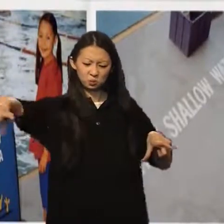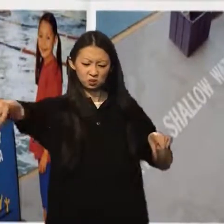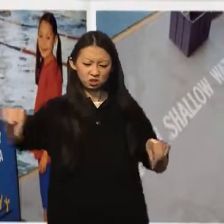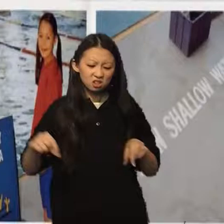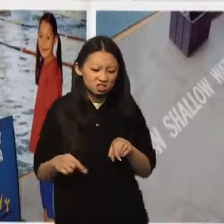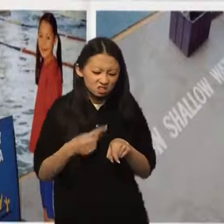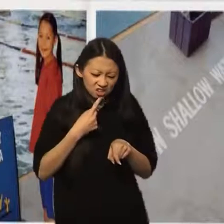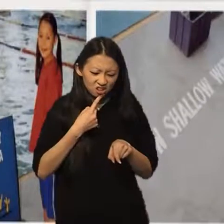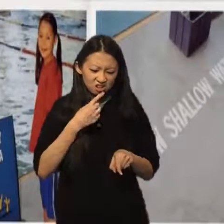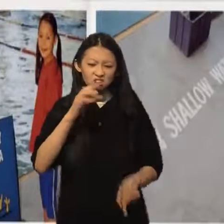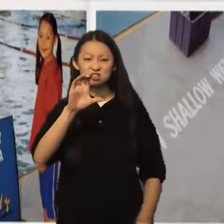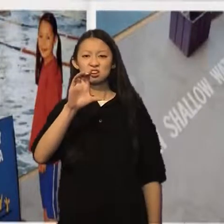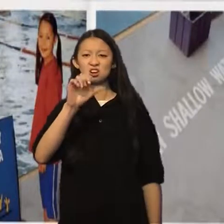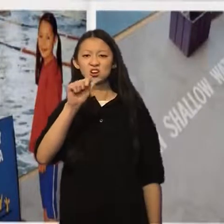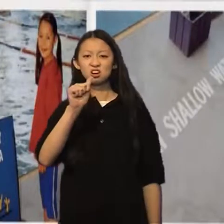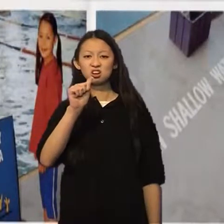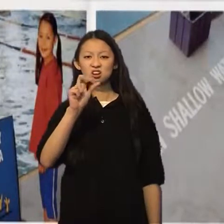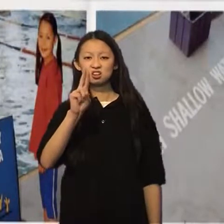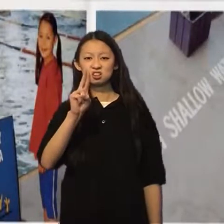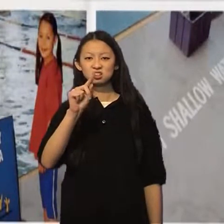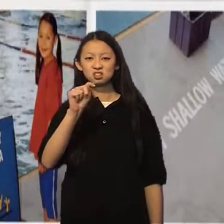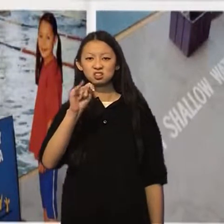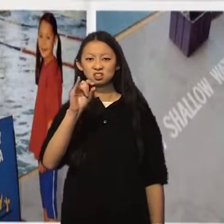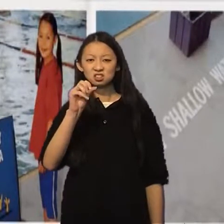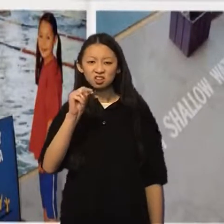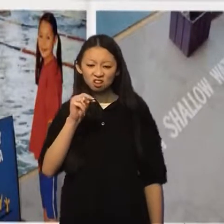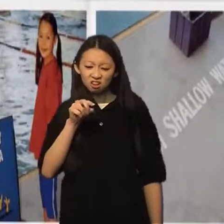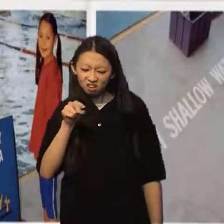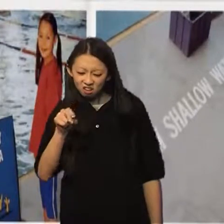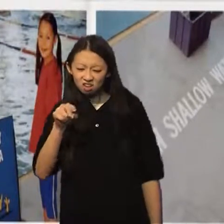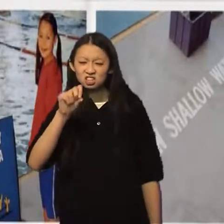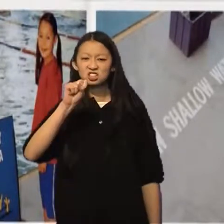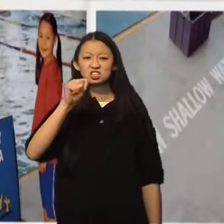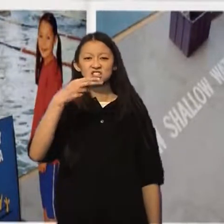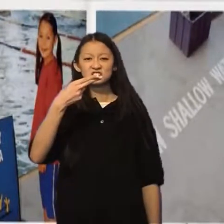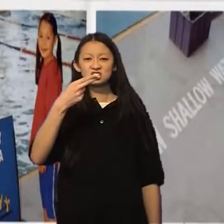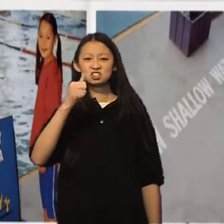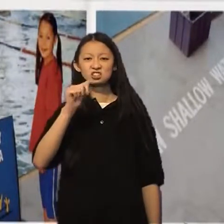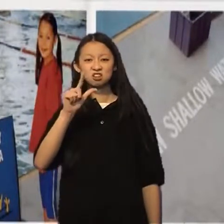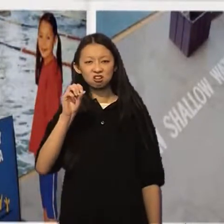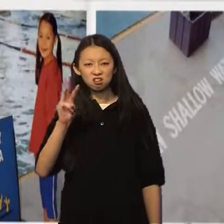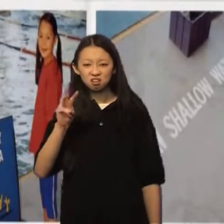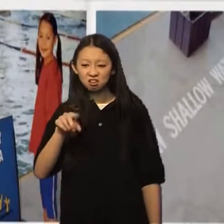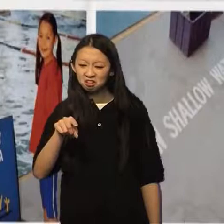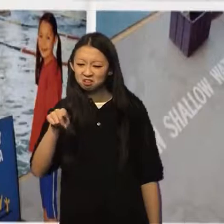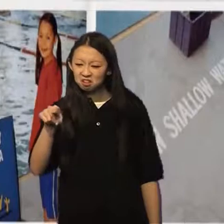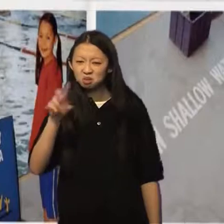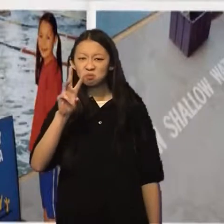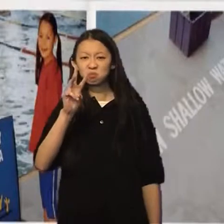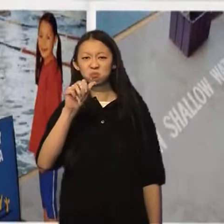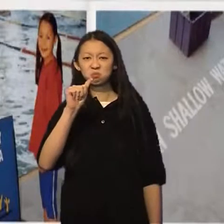The little girl sees a sign painted on the side of the pool. Caution, shallow